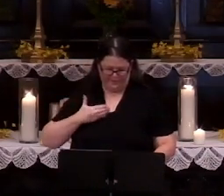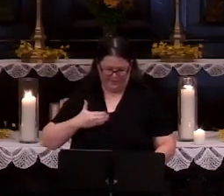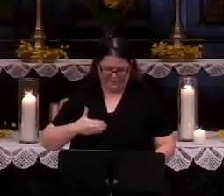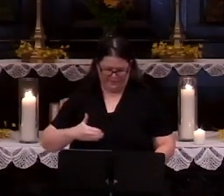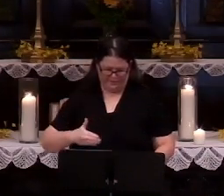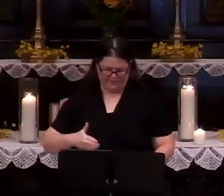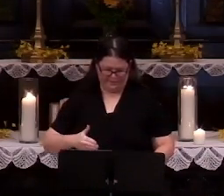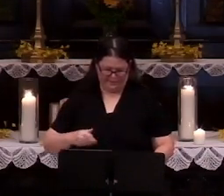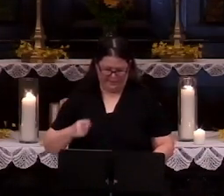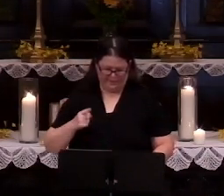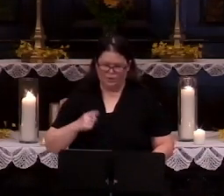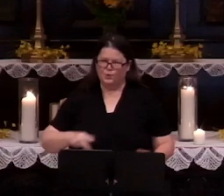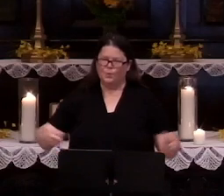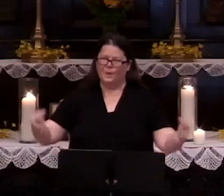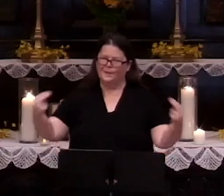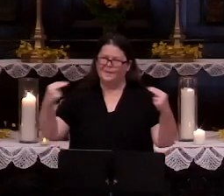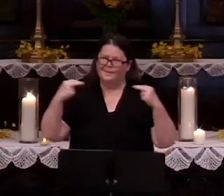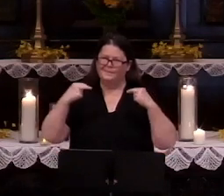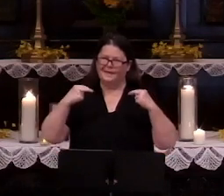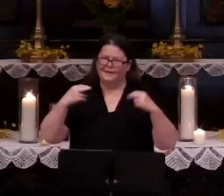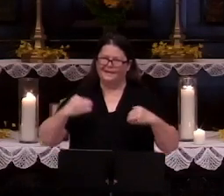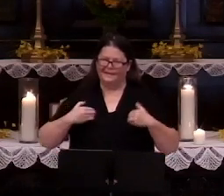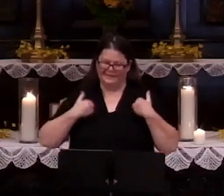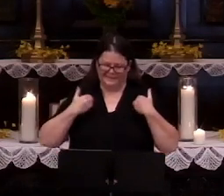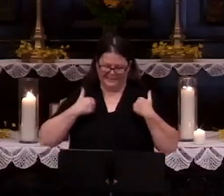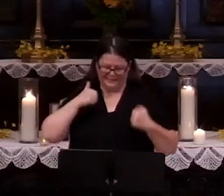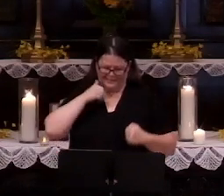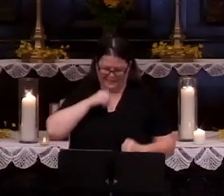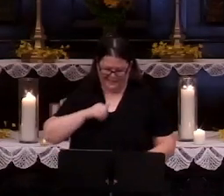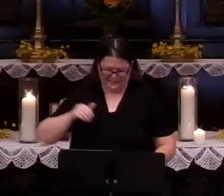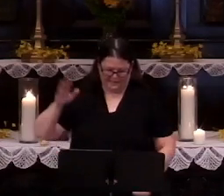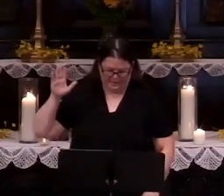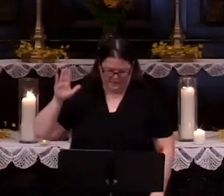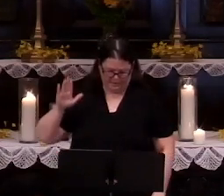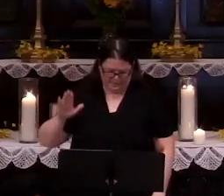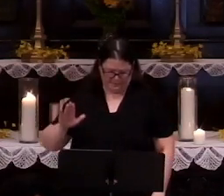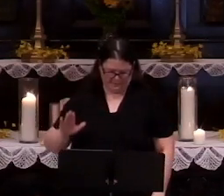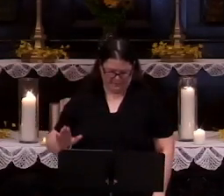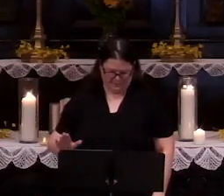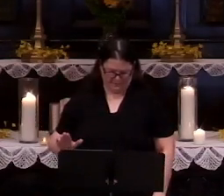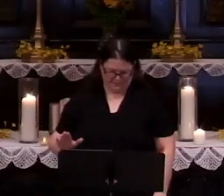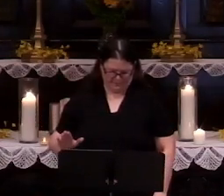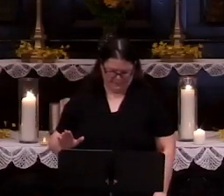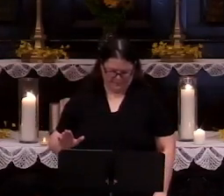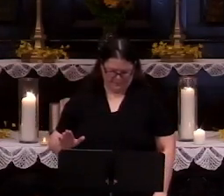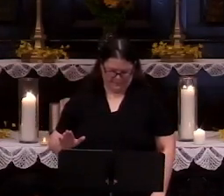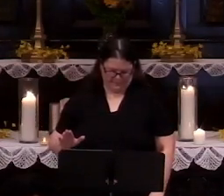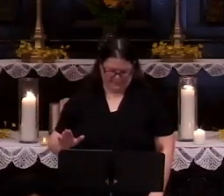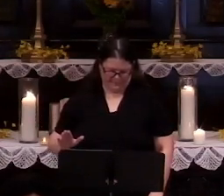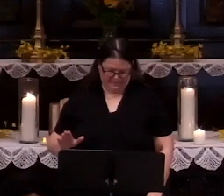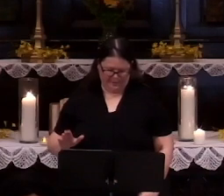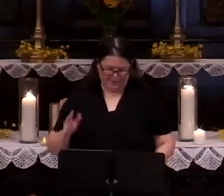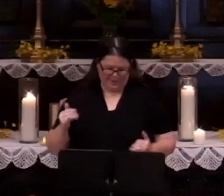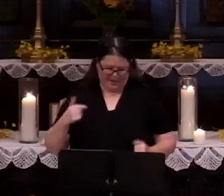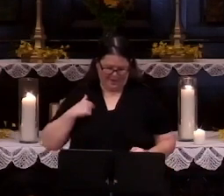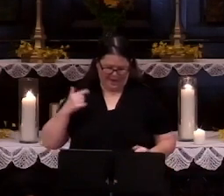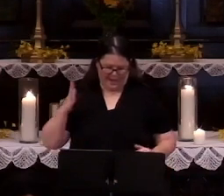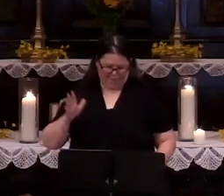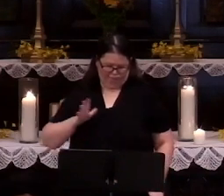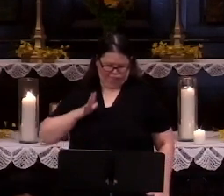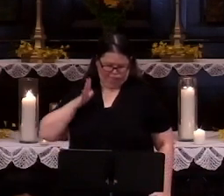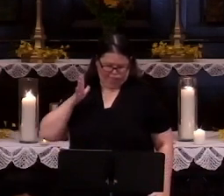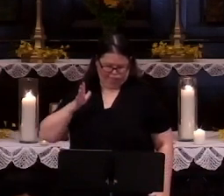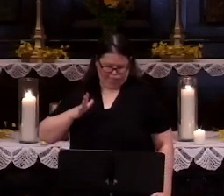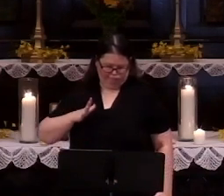a girl that you knew just up to the nines, had sixes and sevens